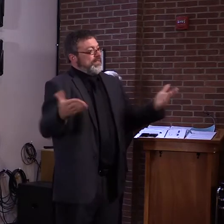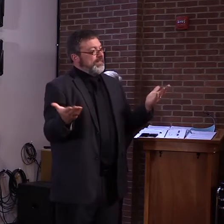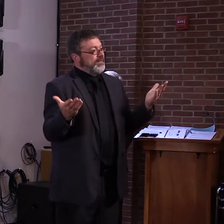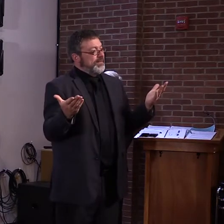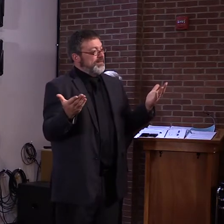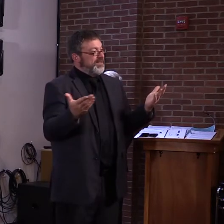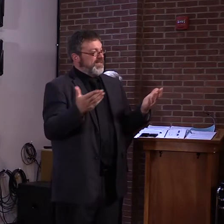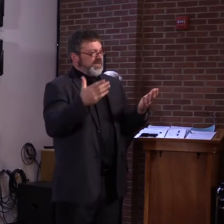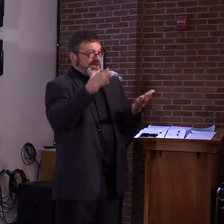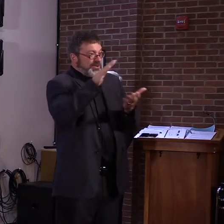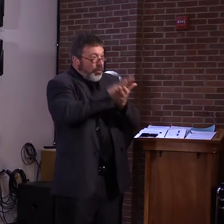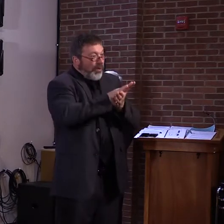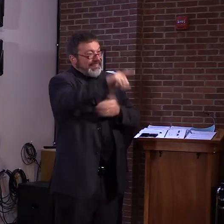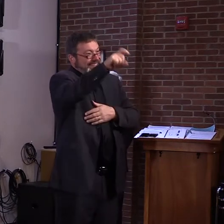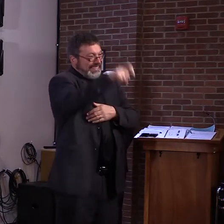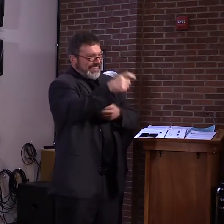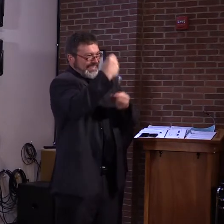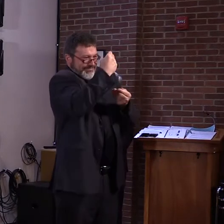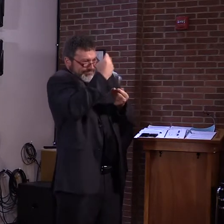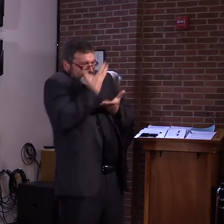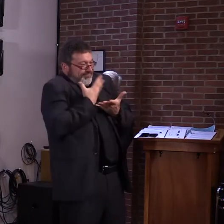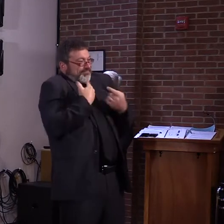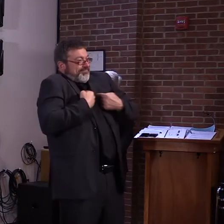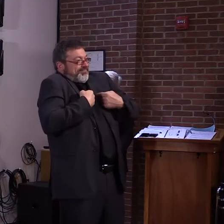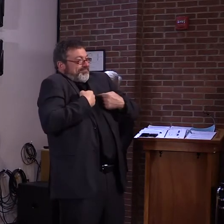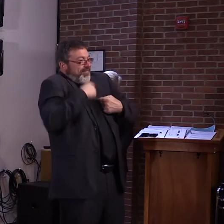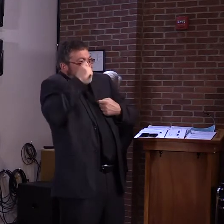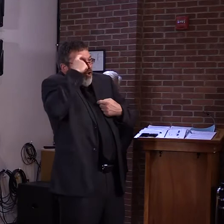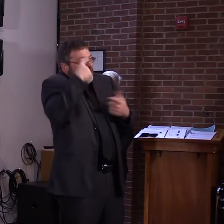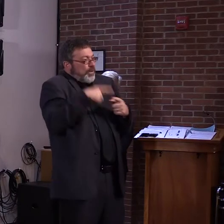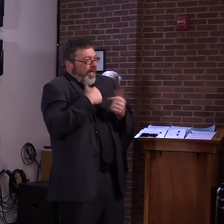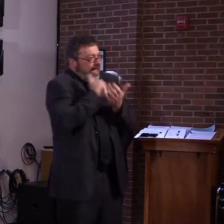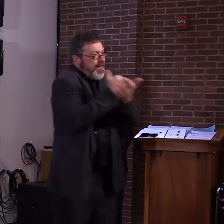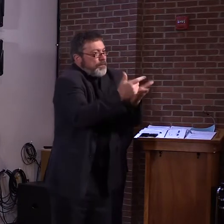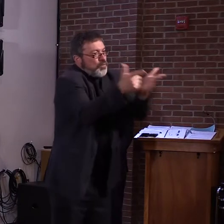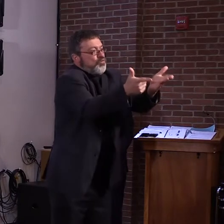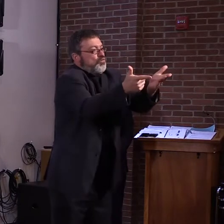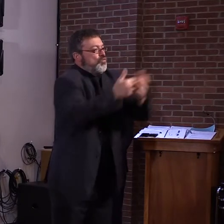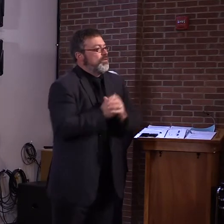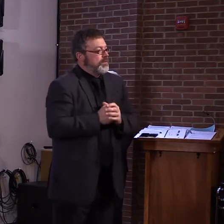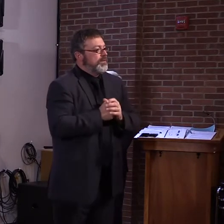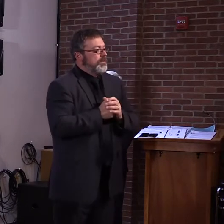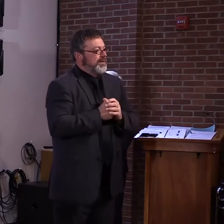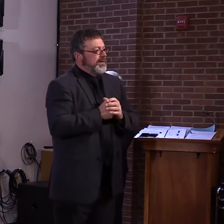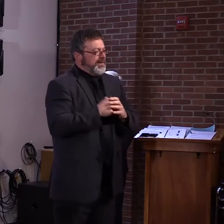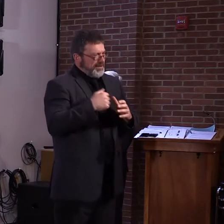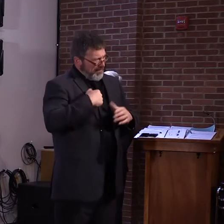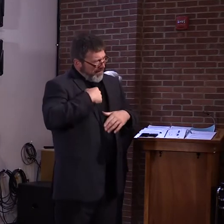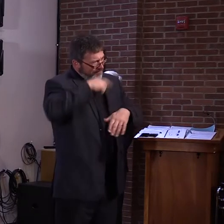which schools are deficient, we're there to try and do whatever we can to help them.